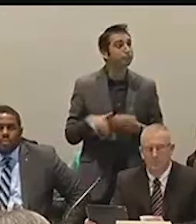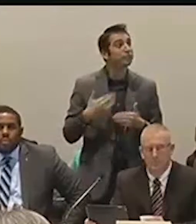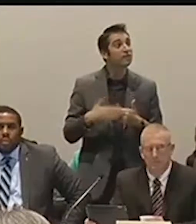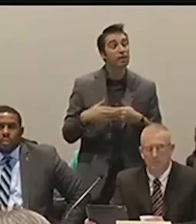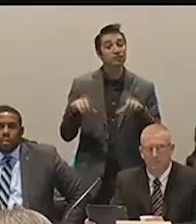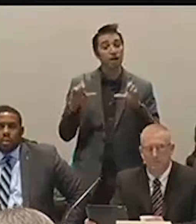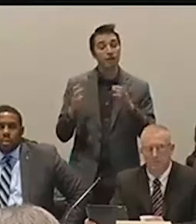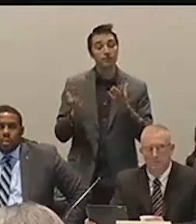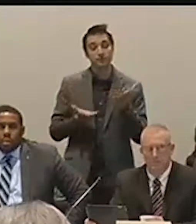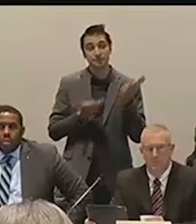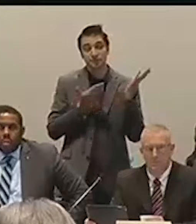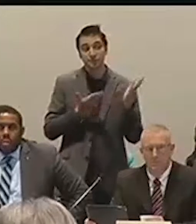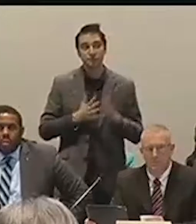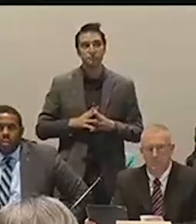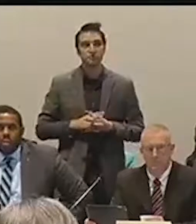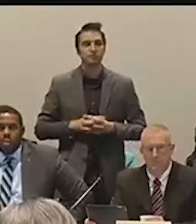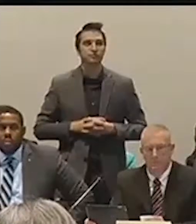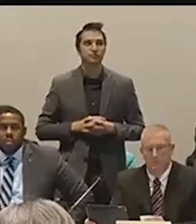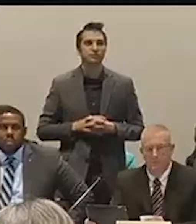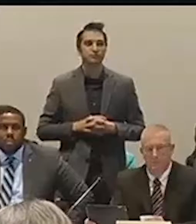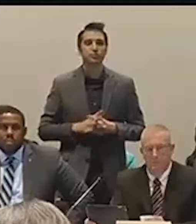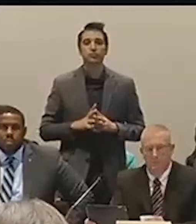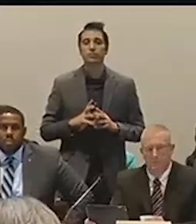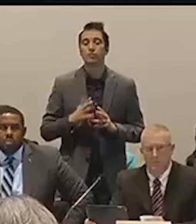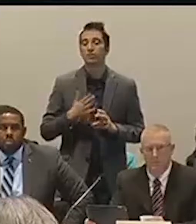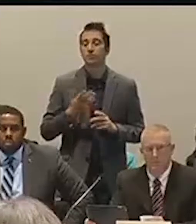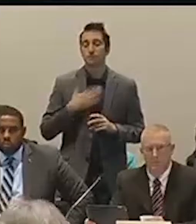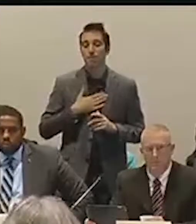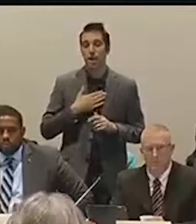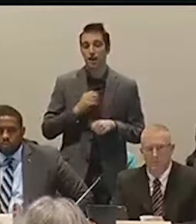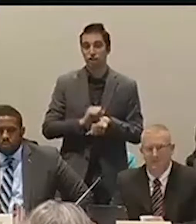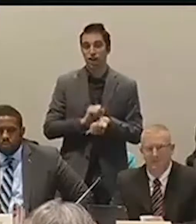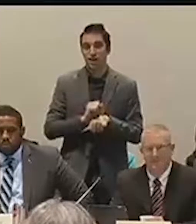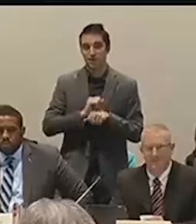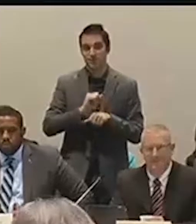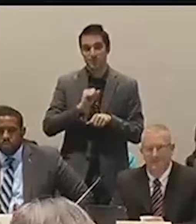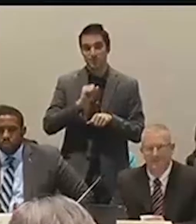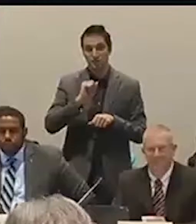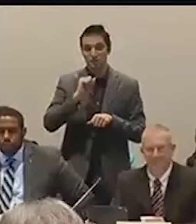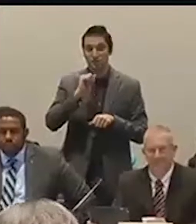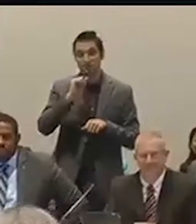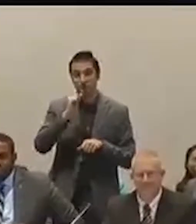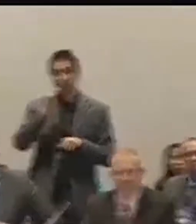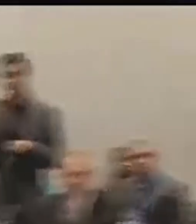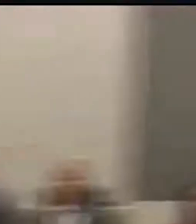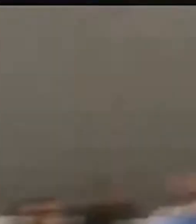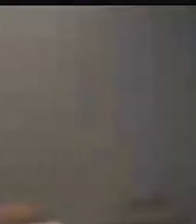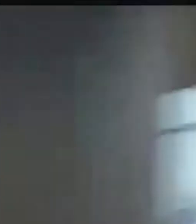one. So one of the things I do at the Institute for fun, because I'm a utility nerd,